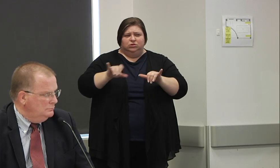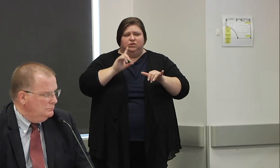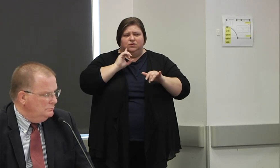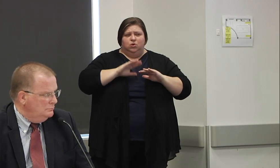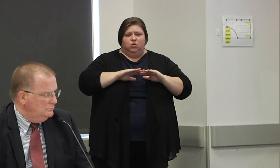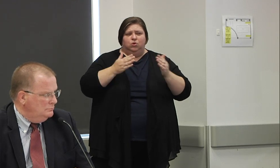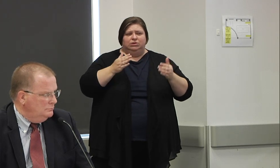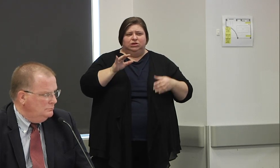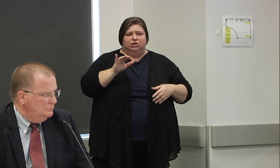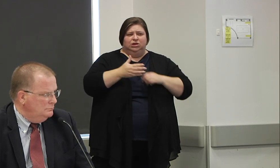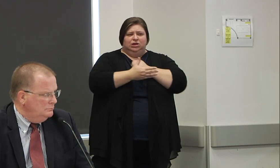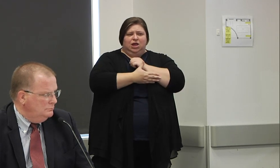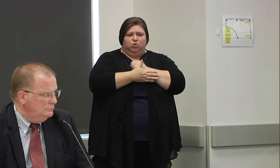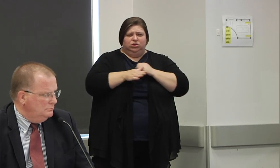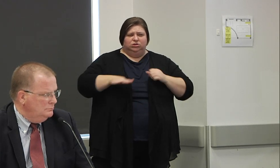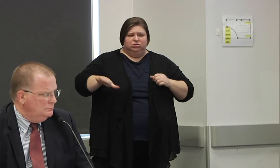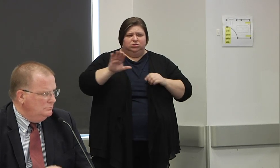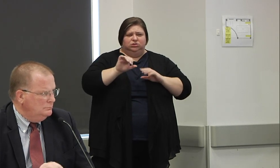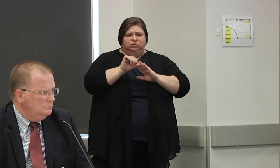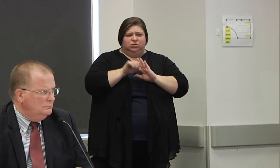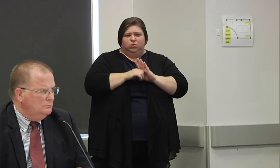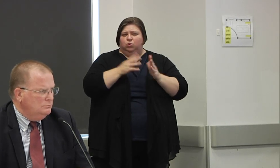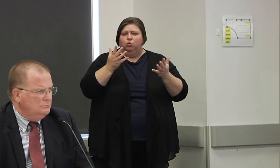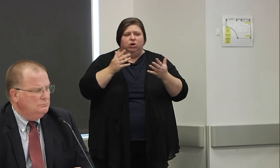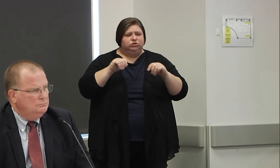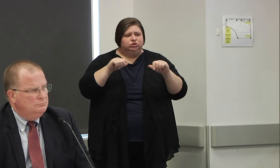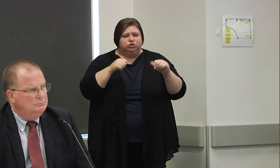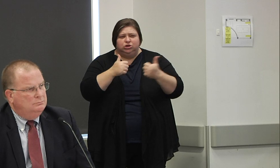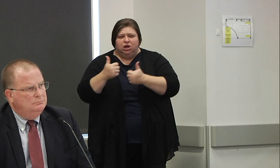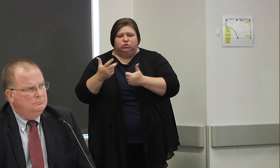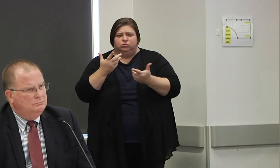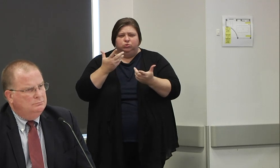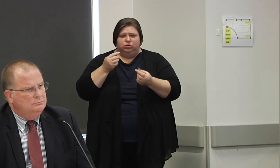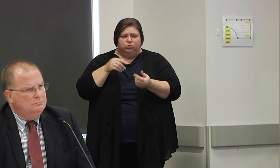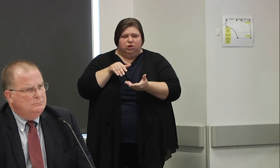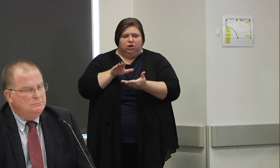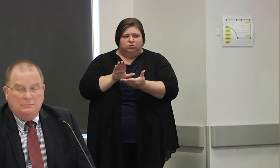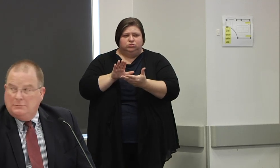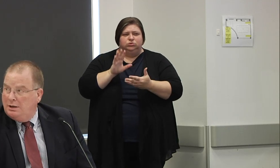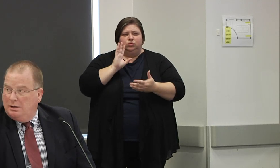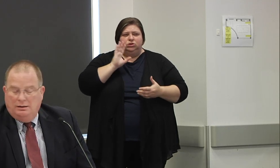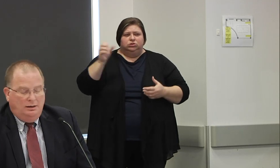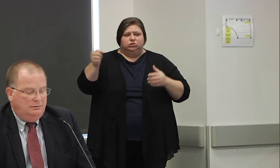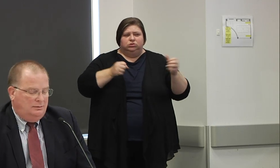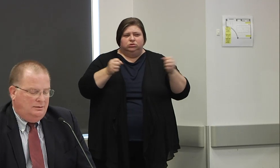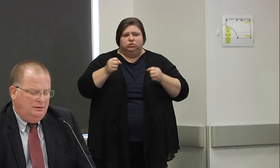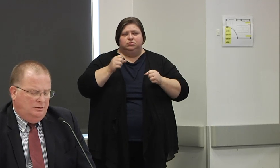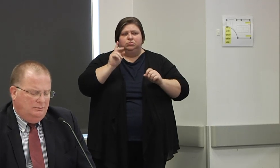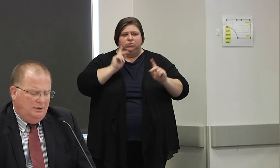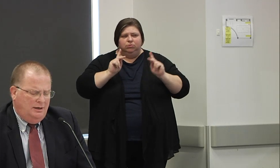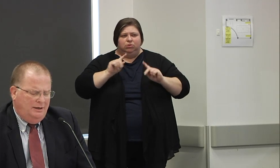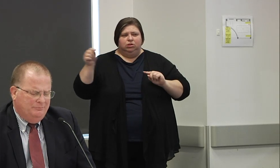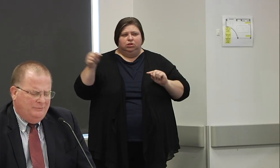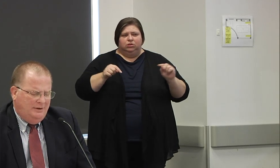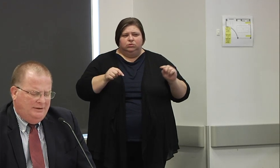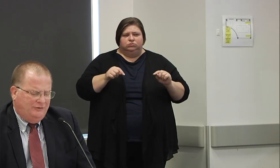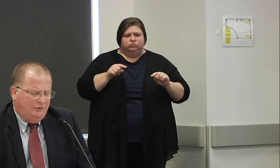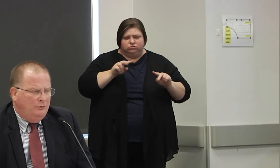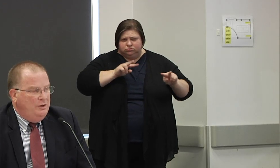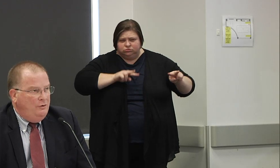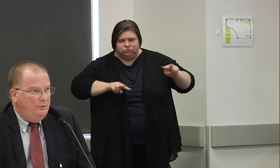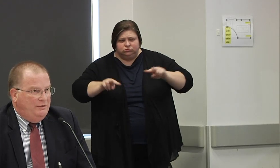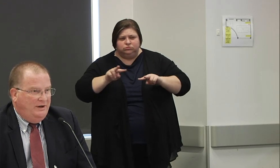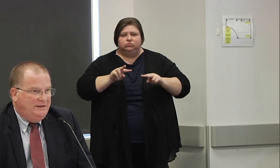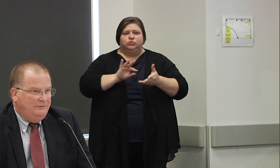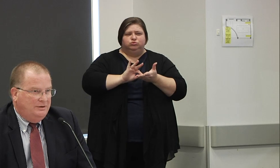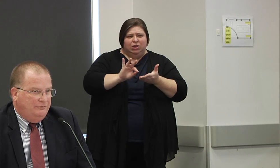challenges y'all are facing bringing those workers online? Director Allen, take that one. Thank you. So